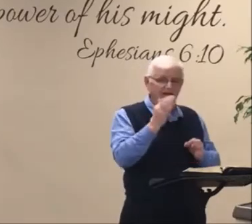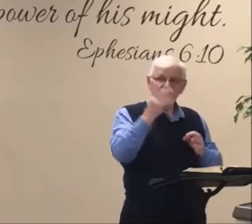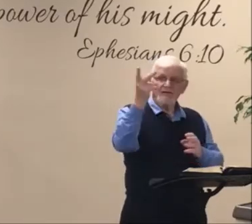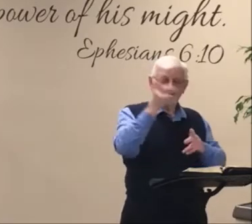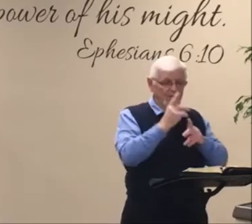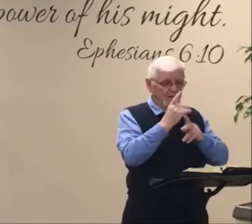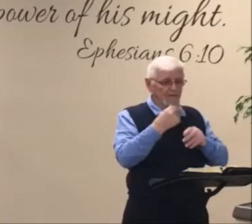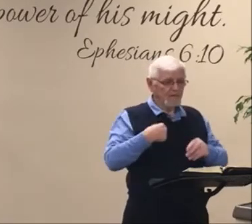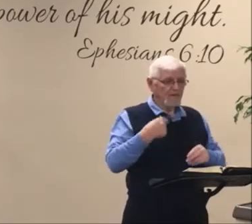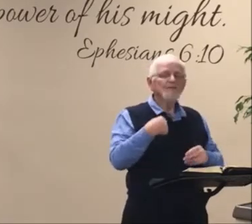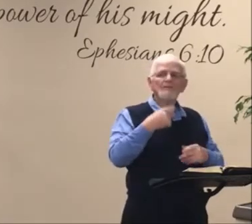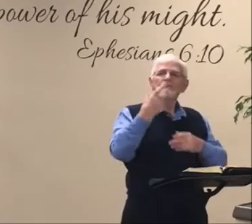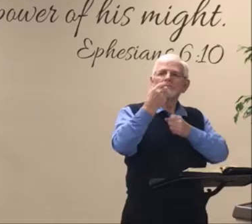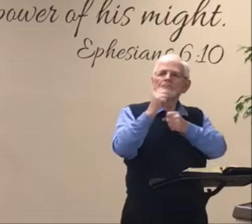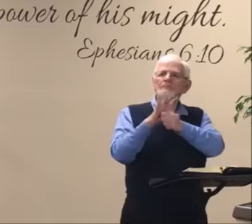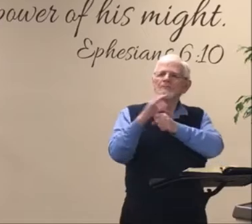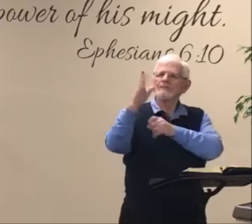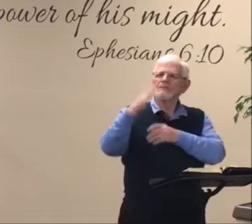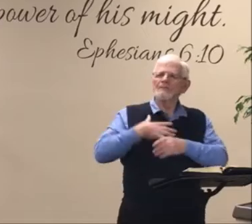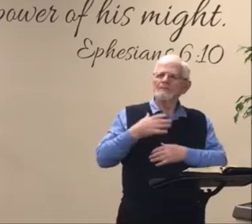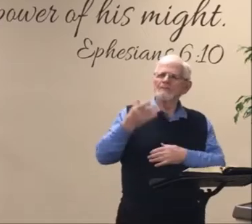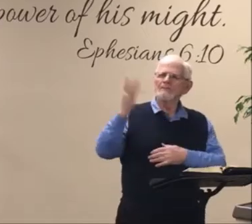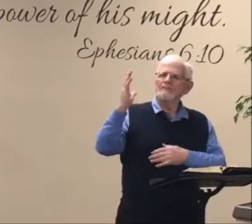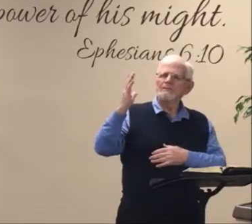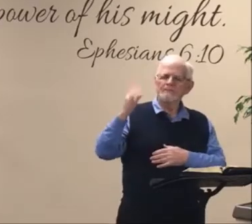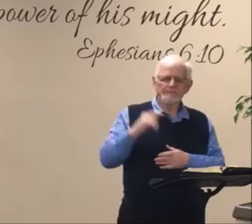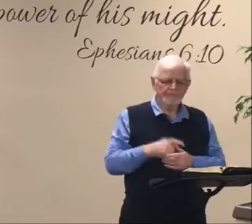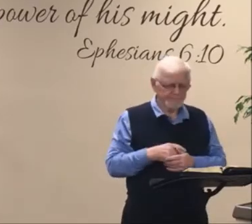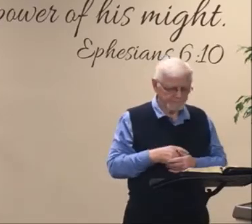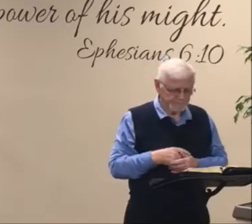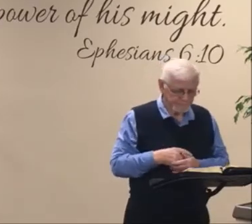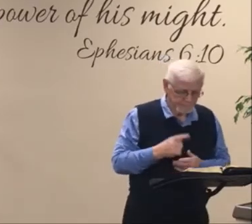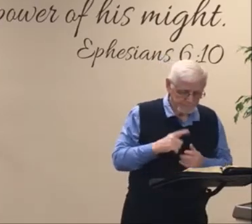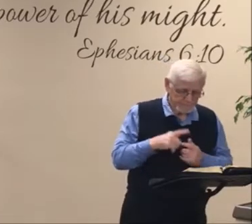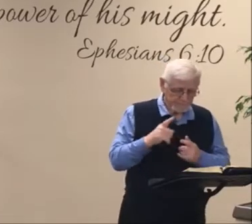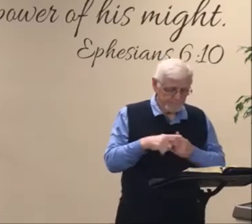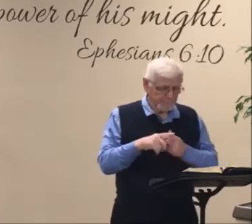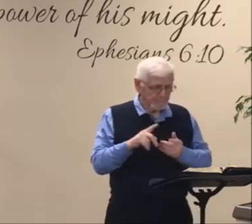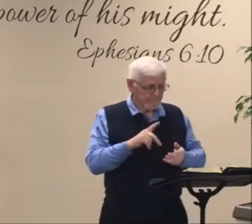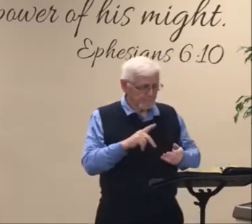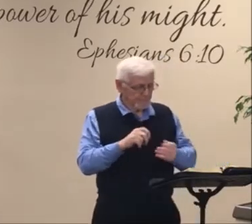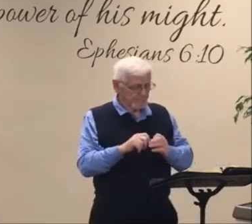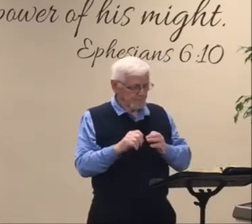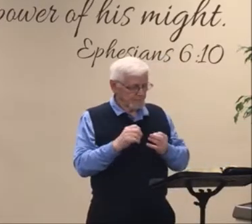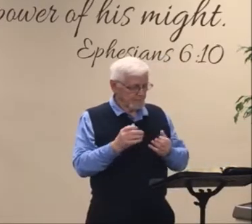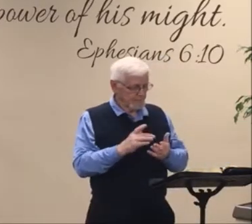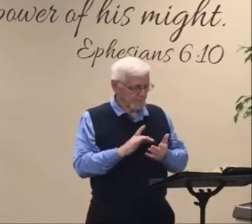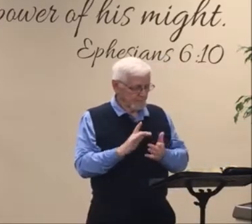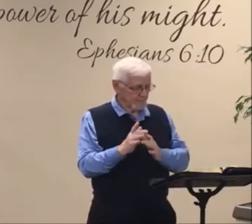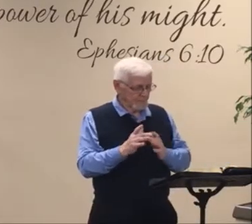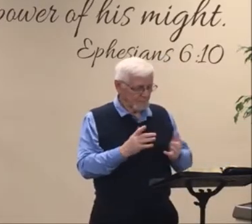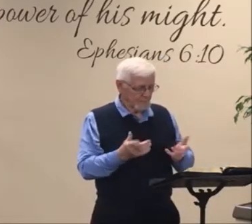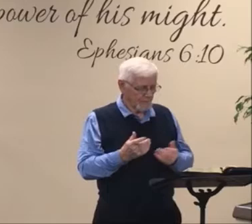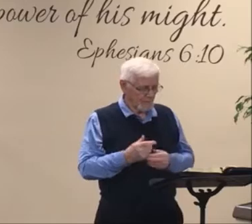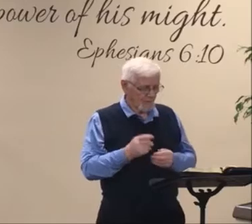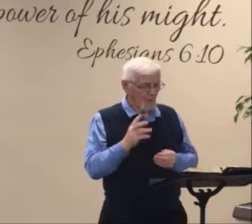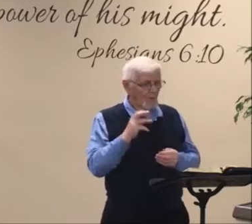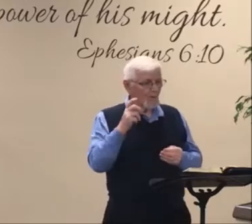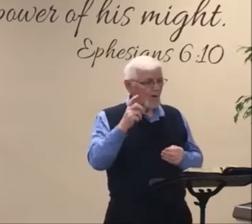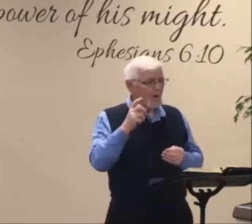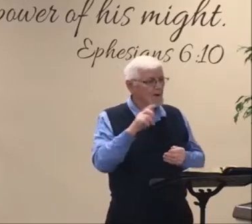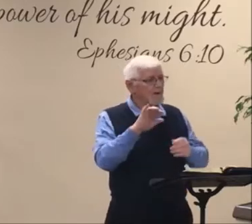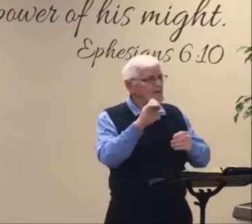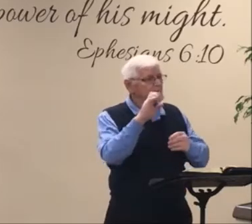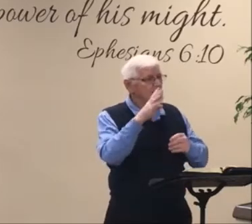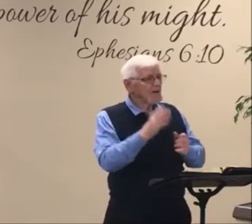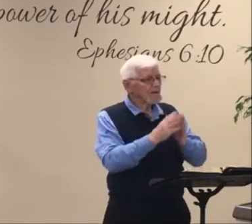of me. And God calls these things to your attention in the scriptures. I mean, it's just in passing. You could read through this and say, wow, Jacob prayed, and